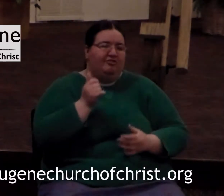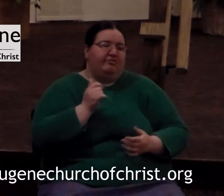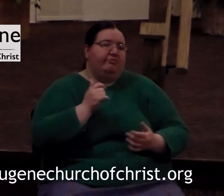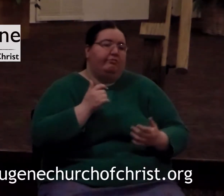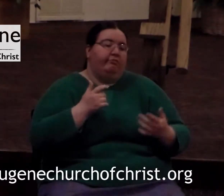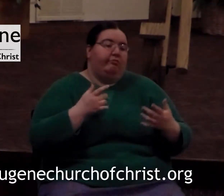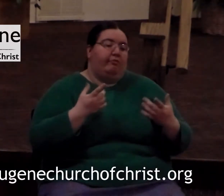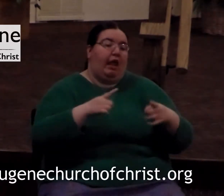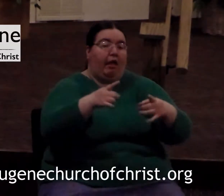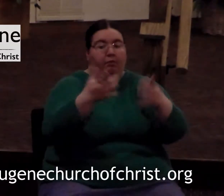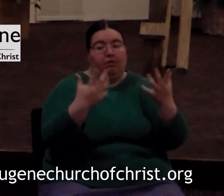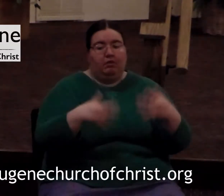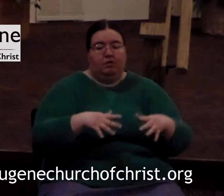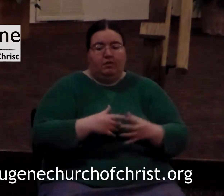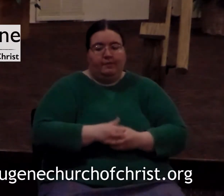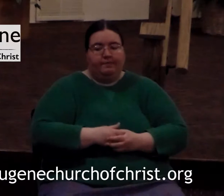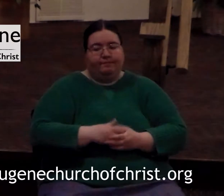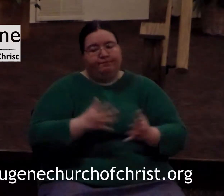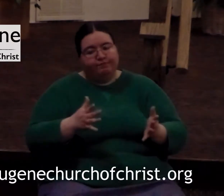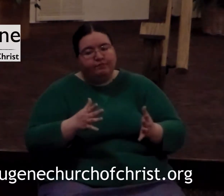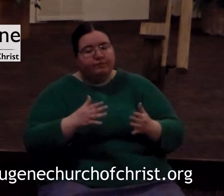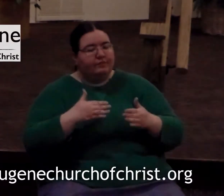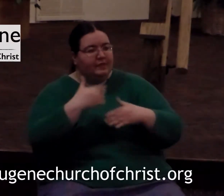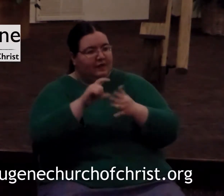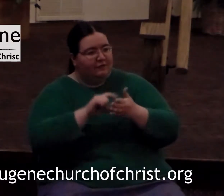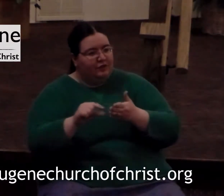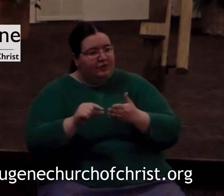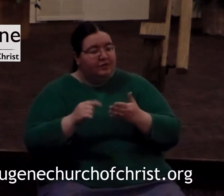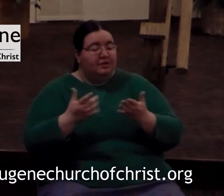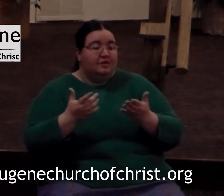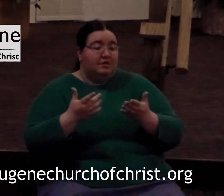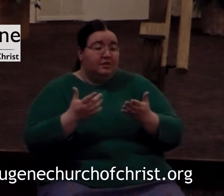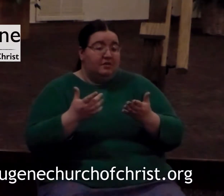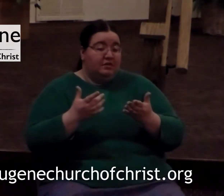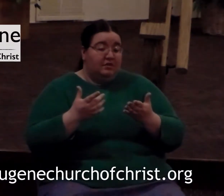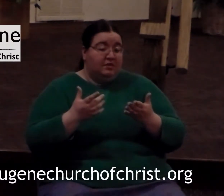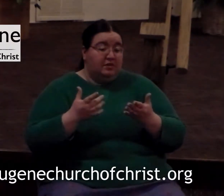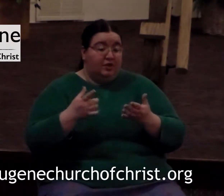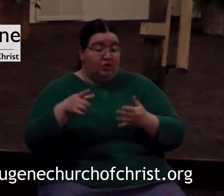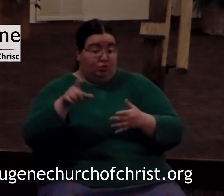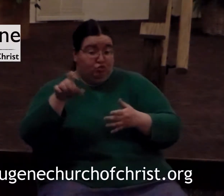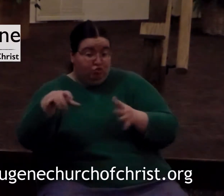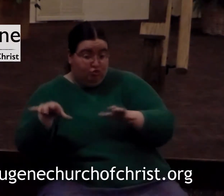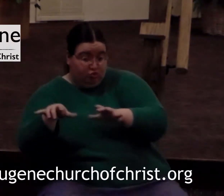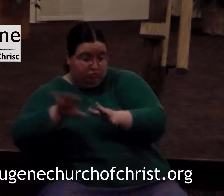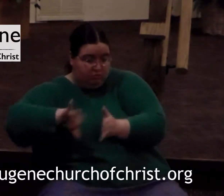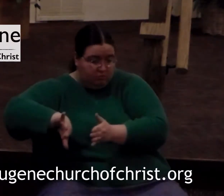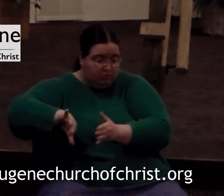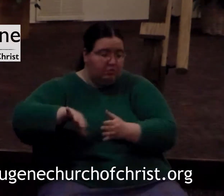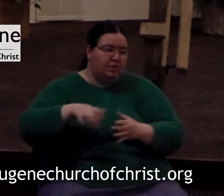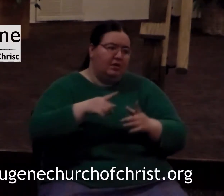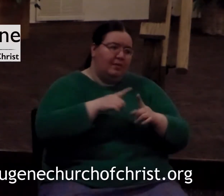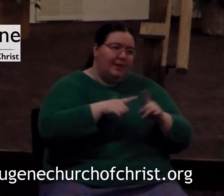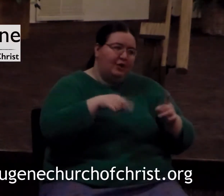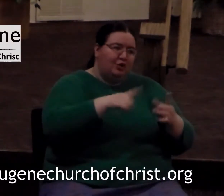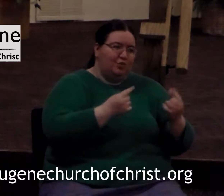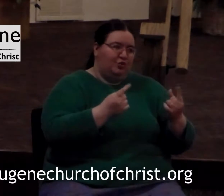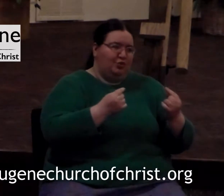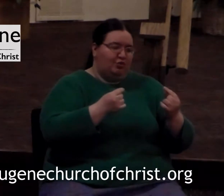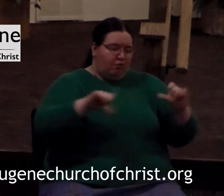schemes. All such boasting is evil. We sometimes can appear to have an arrogance about us. Now, sometimes